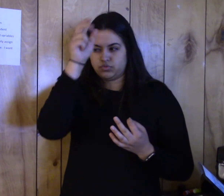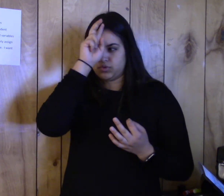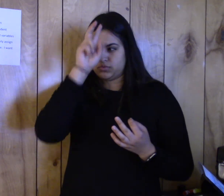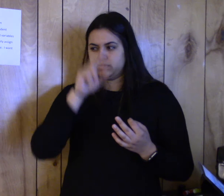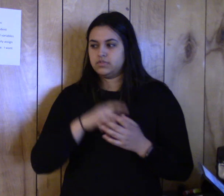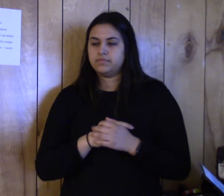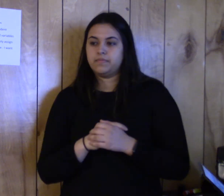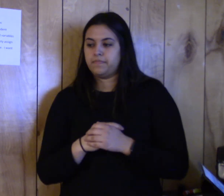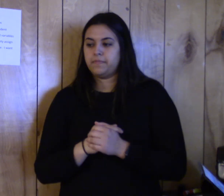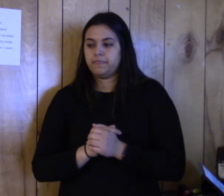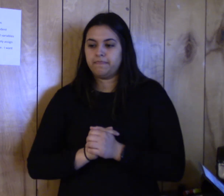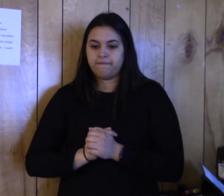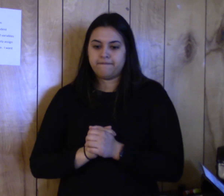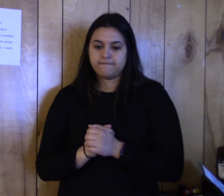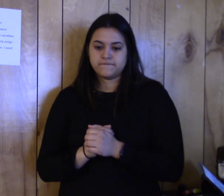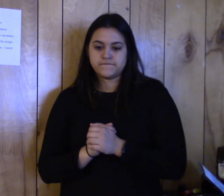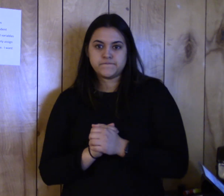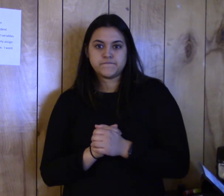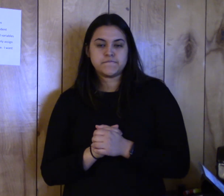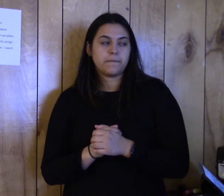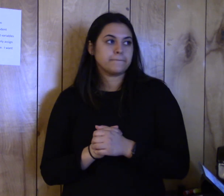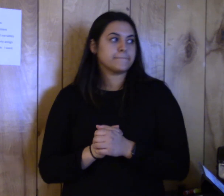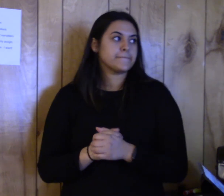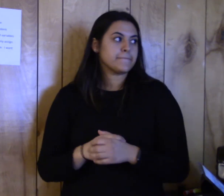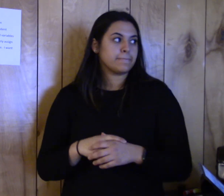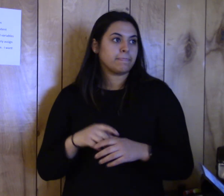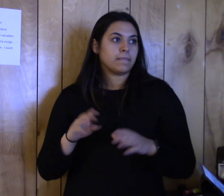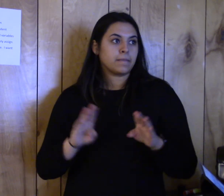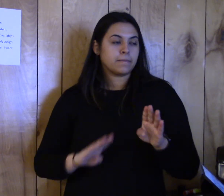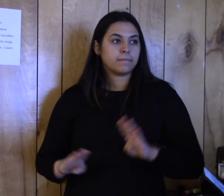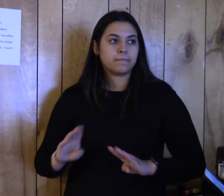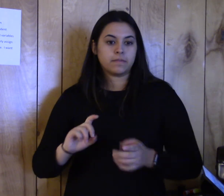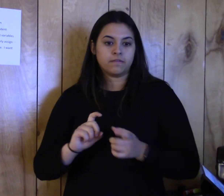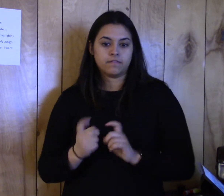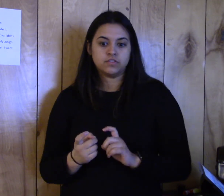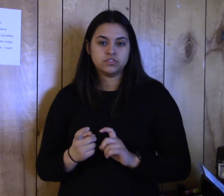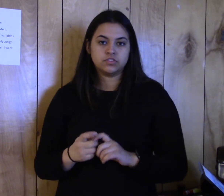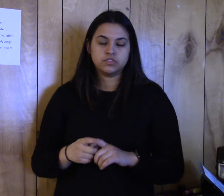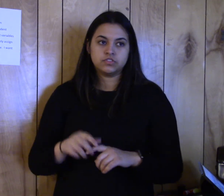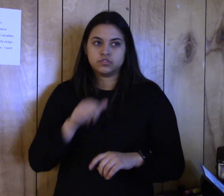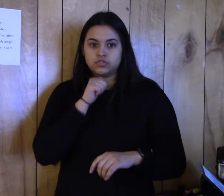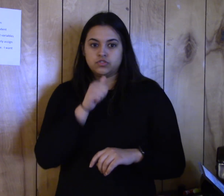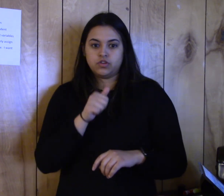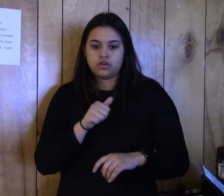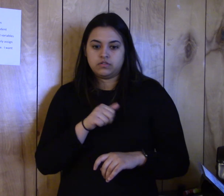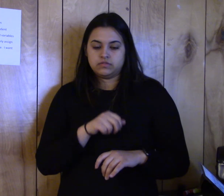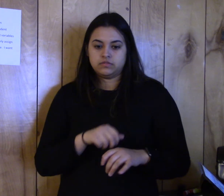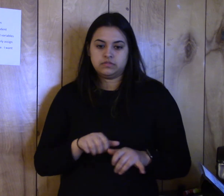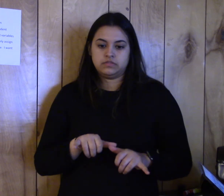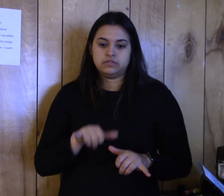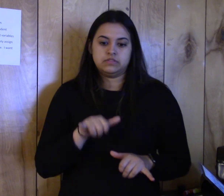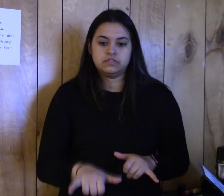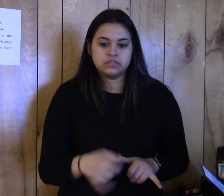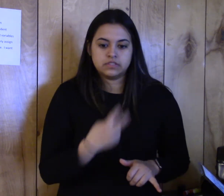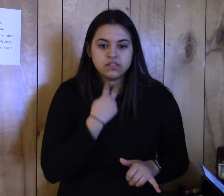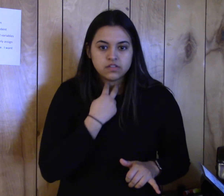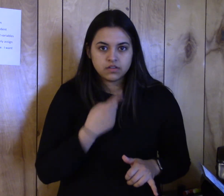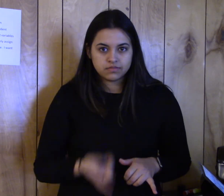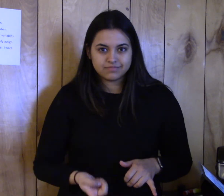the behaviors change. Those behaviors are not carved in stone, and they're not always going to stay that way. I